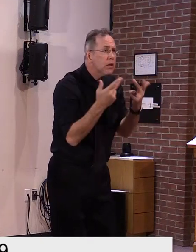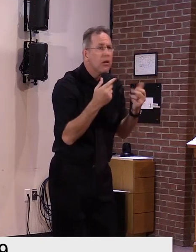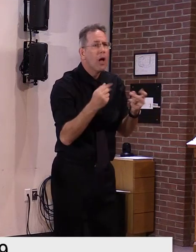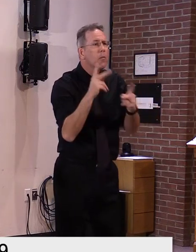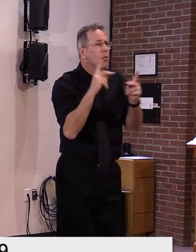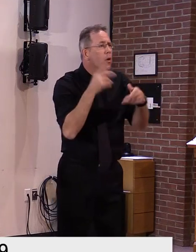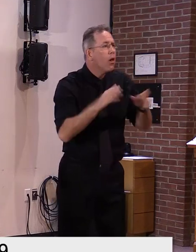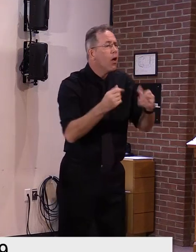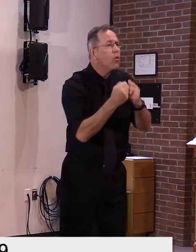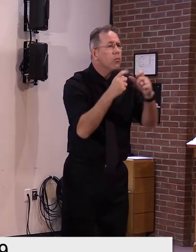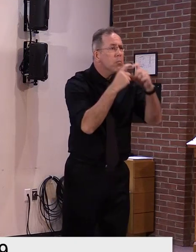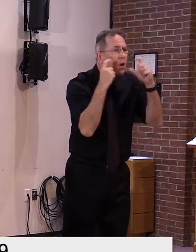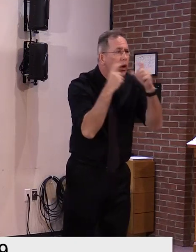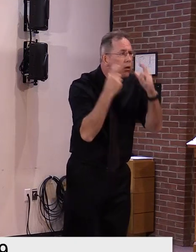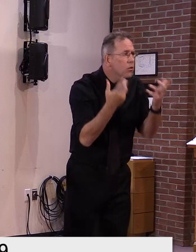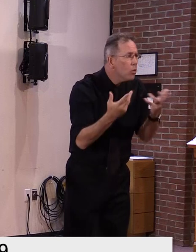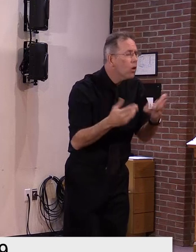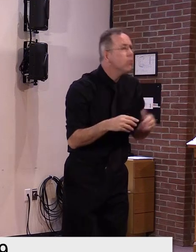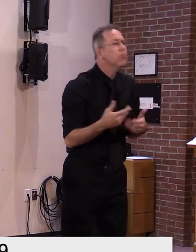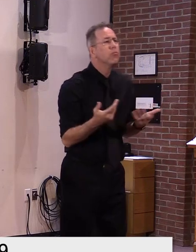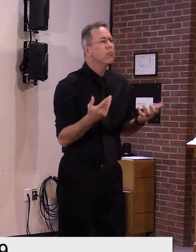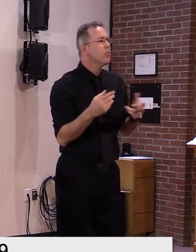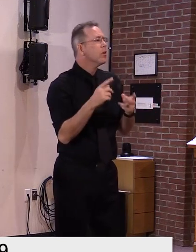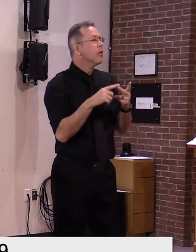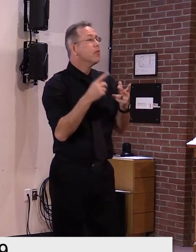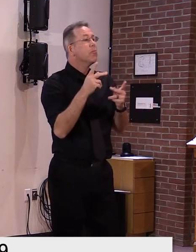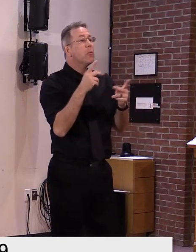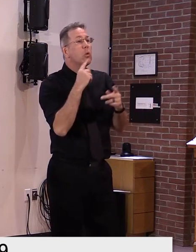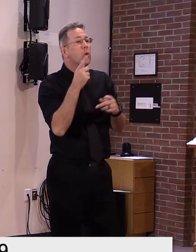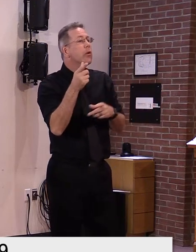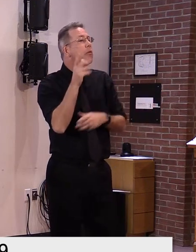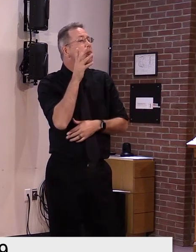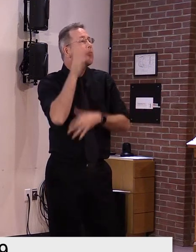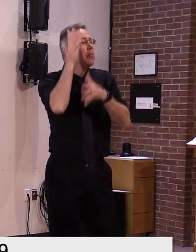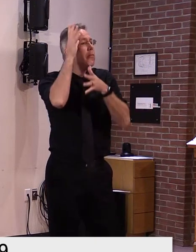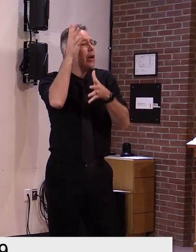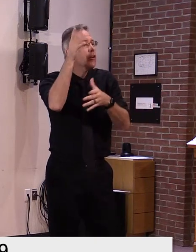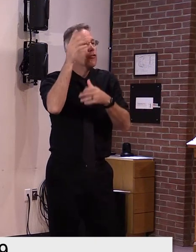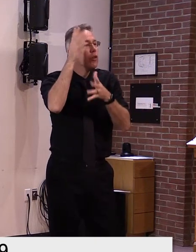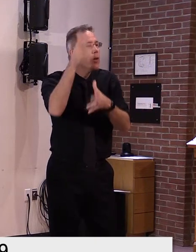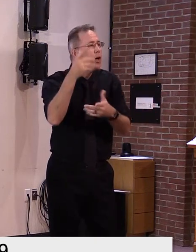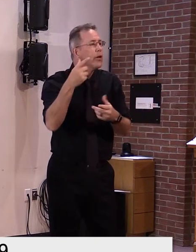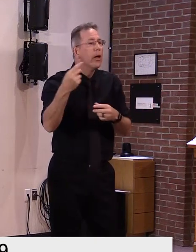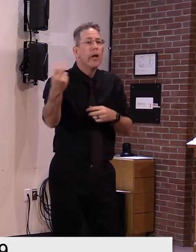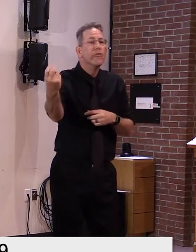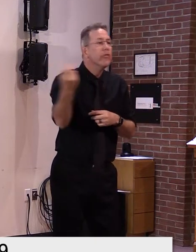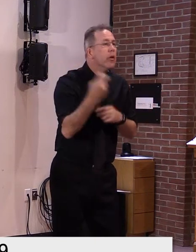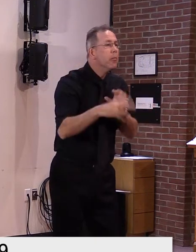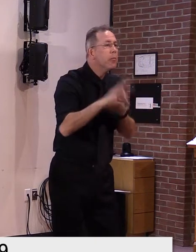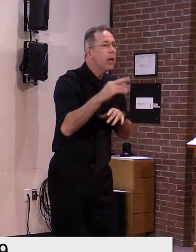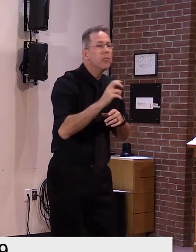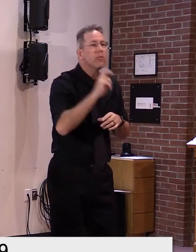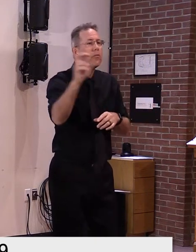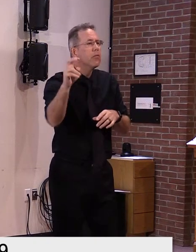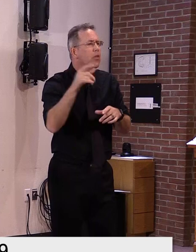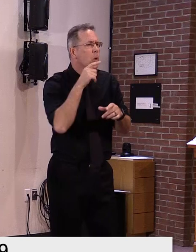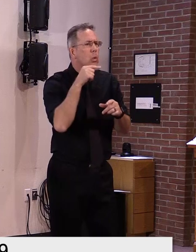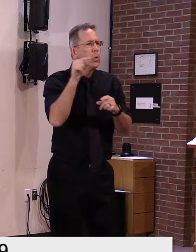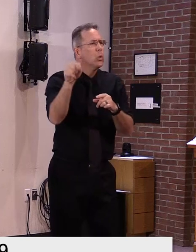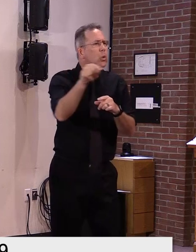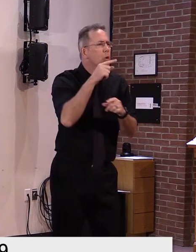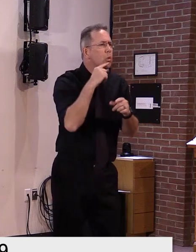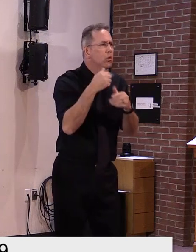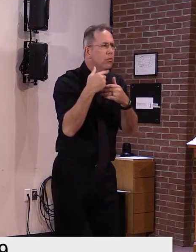handle drop-off and pickups of participants, daily health screenings, cleaning and disinfection, strategies for